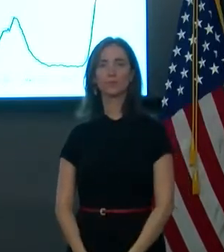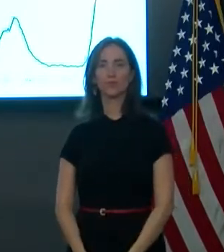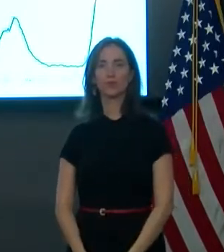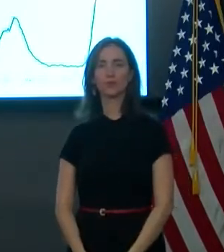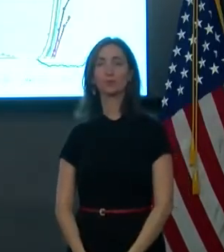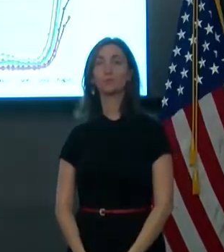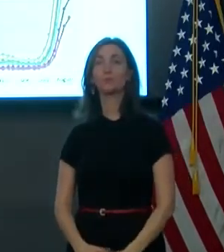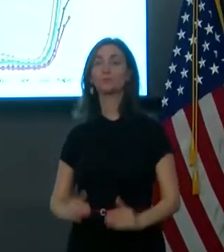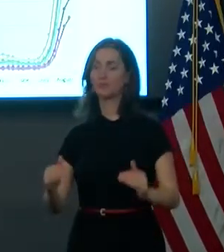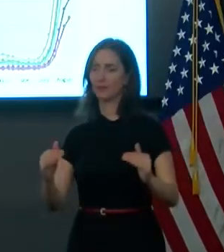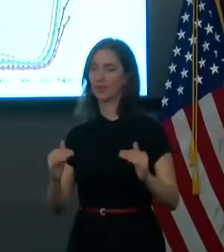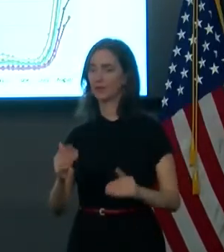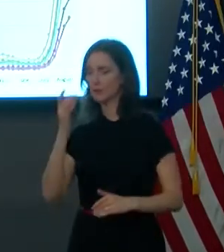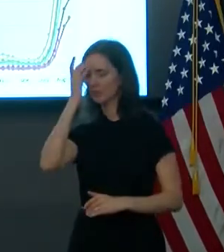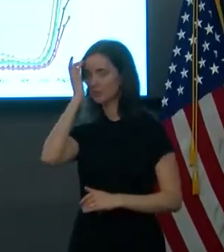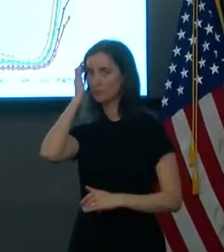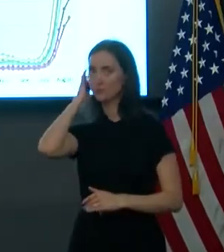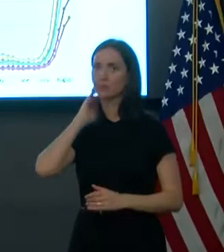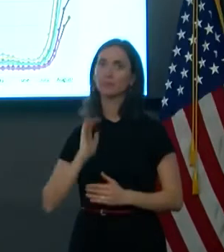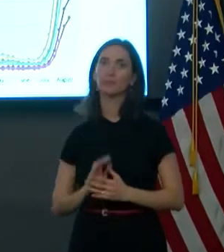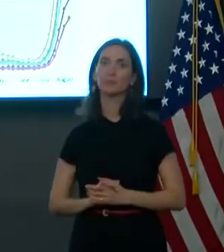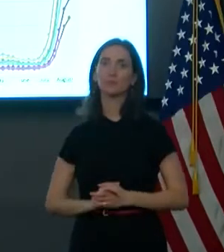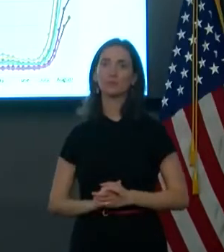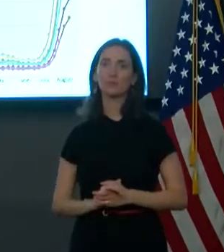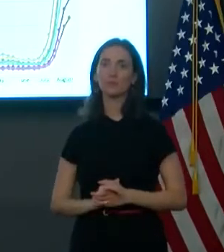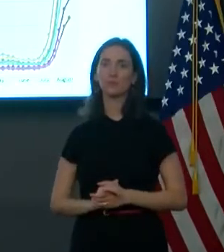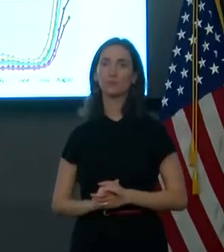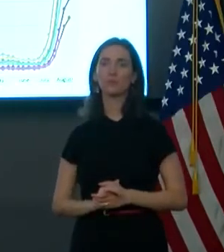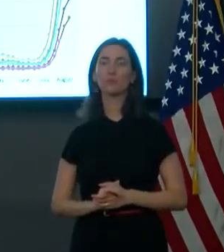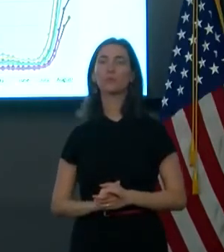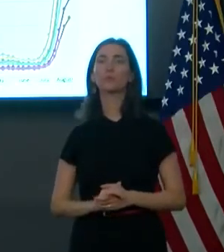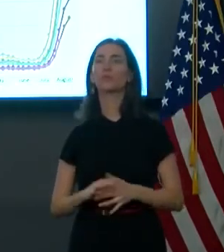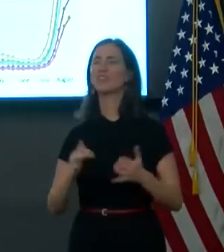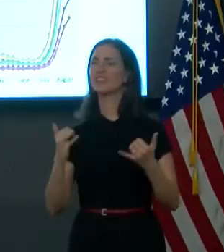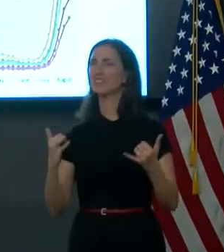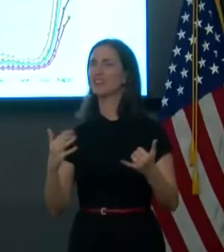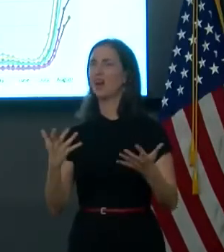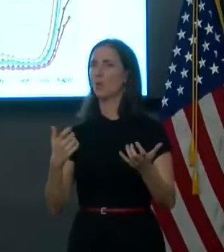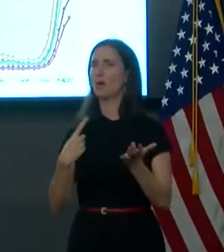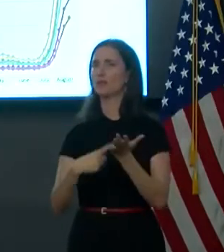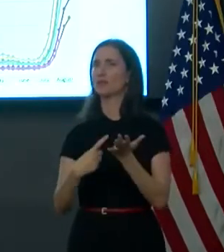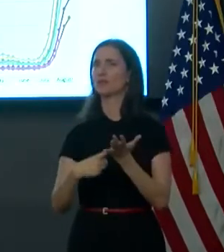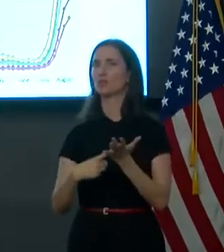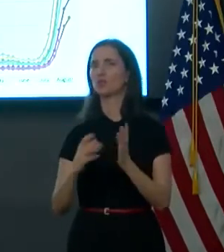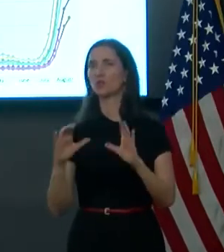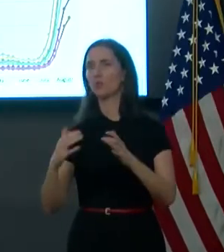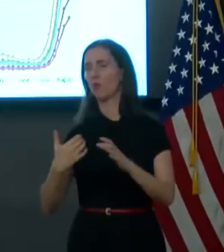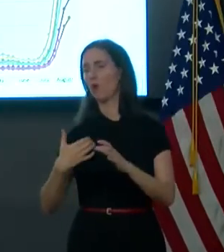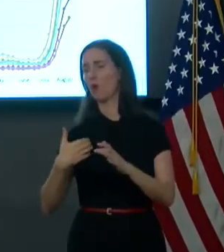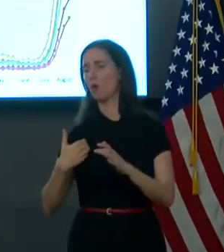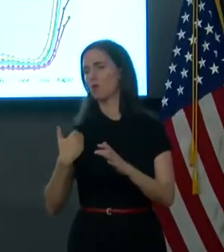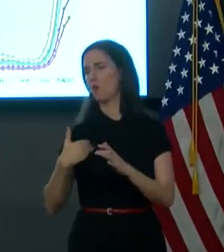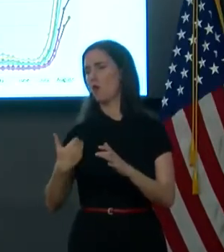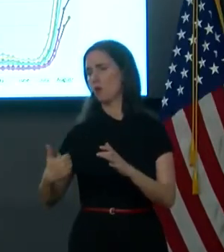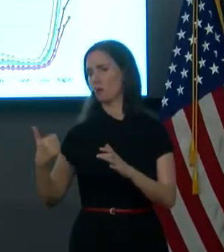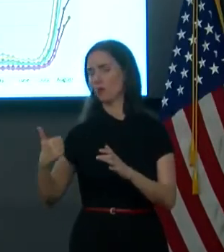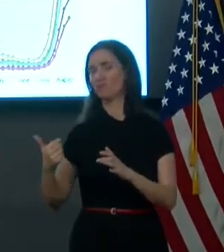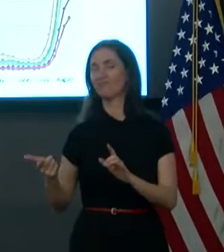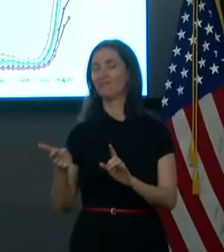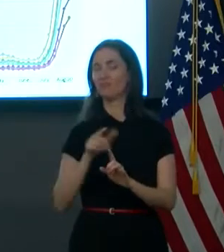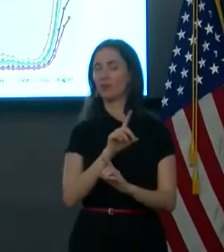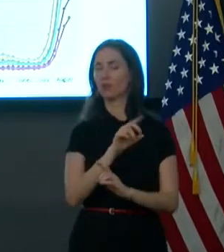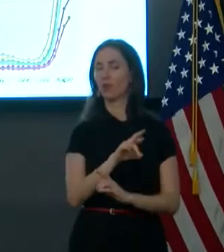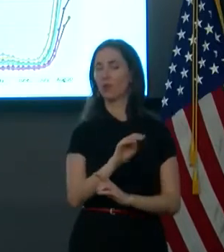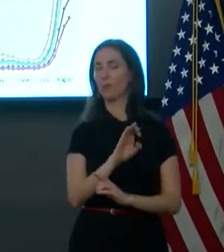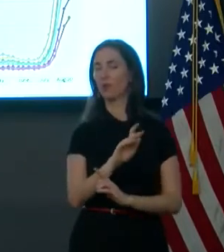Go to the next slide, please. I want to speak a little bit about what we're seeing in the younger age groups, and I know Dr. Mukherjee will talk